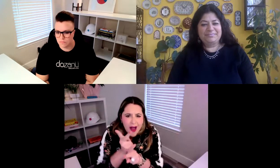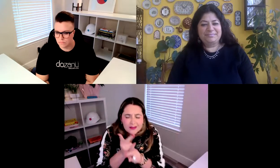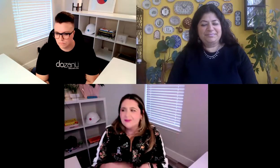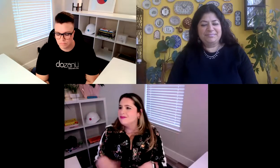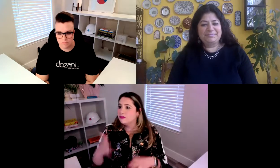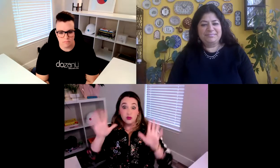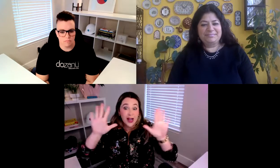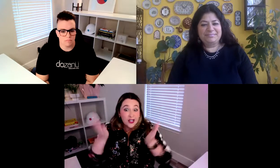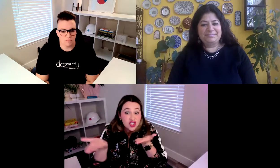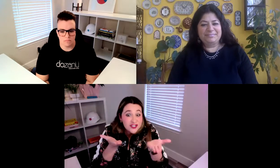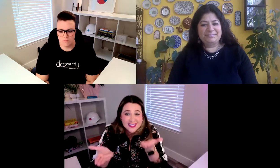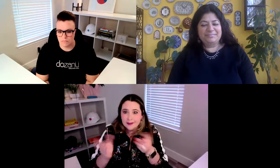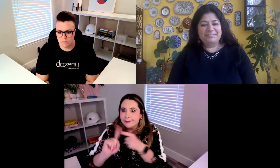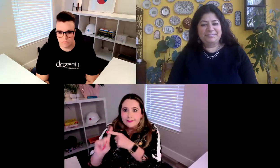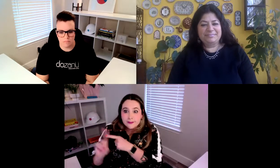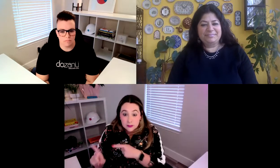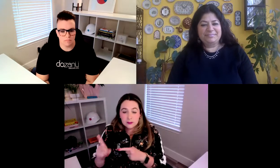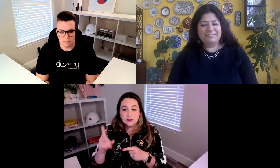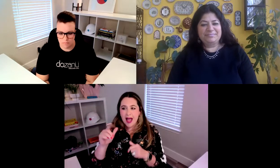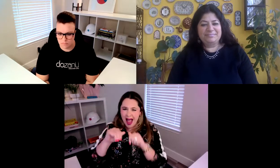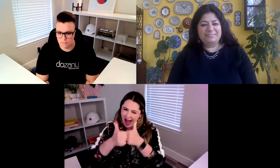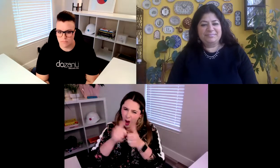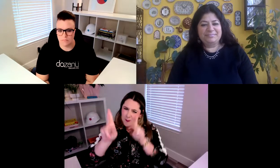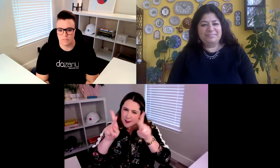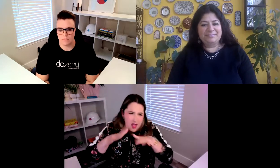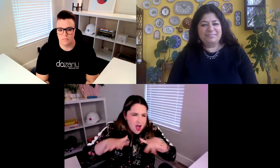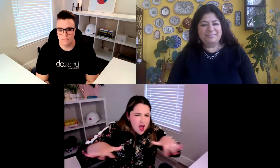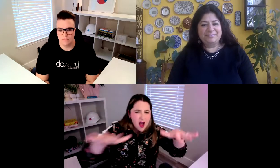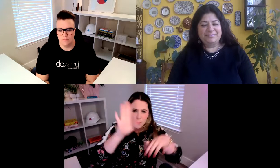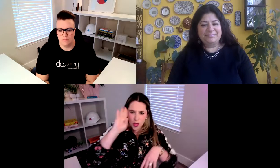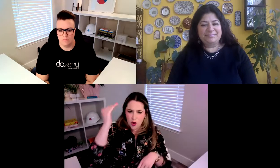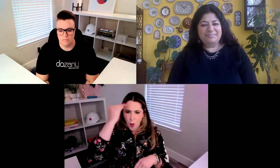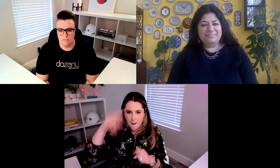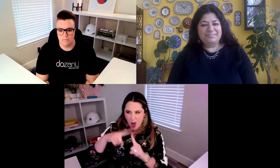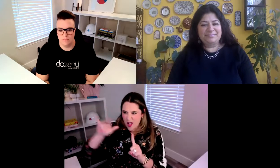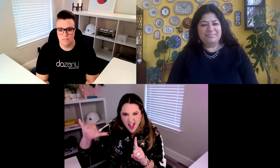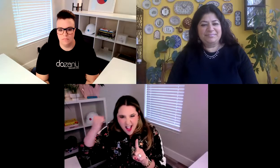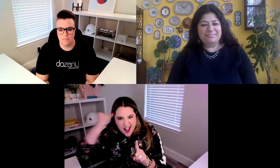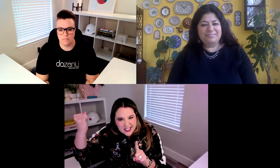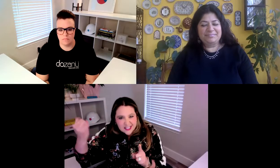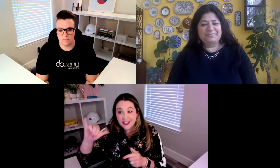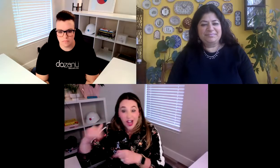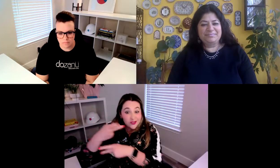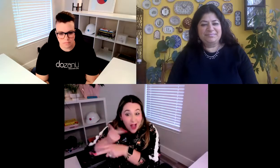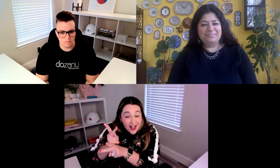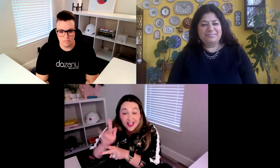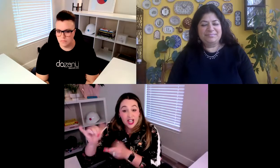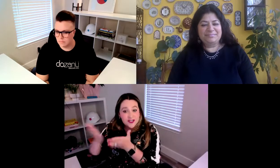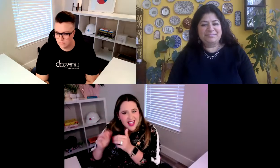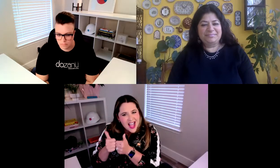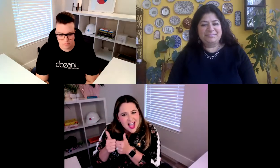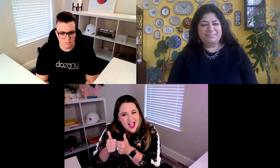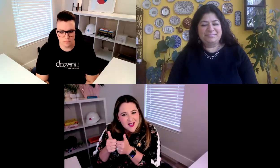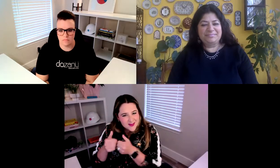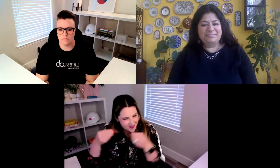There are so many people that have wonderful products and have created things and services, but how people spread the word and get their